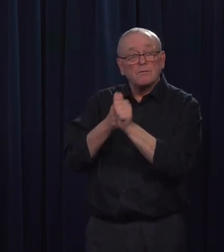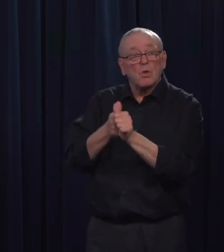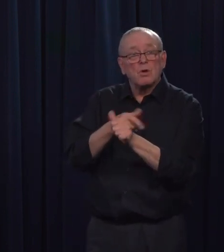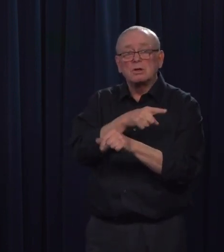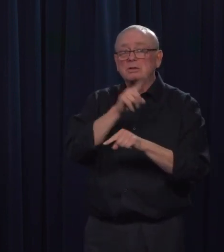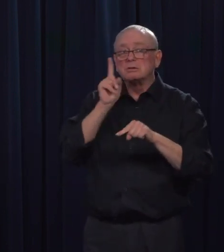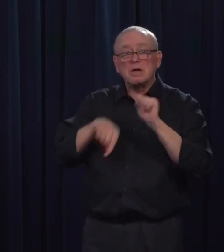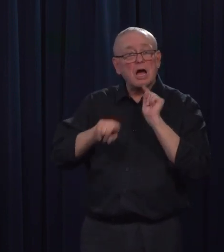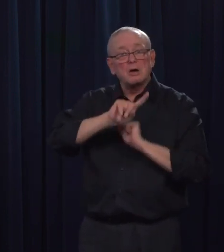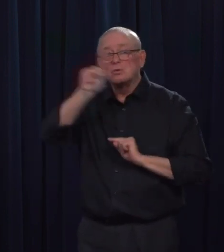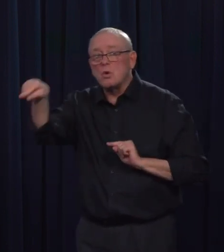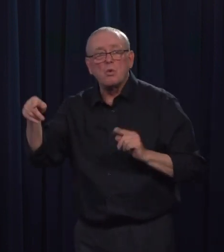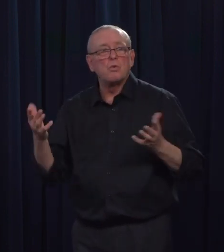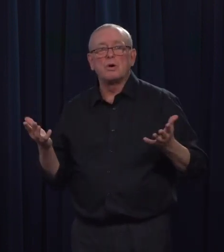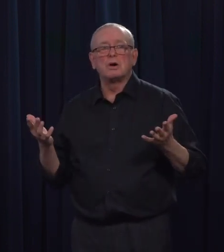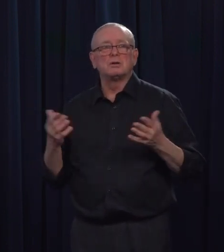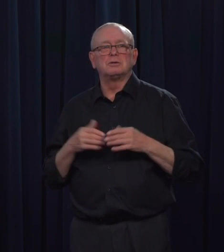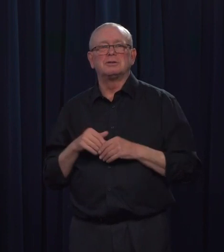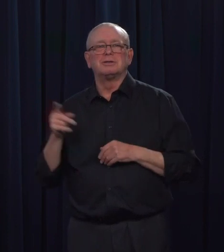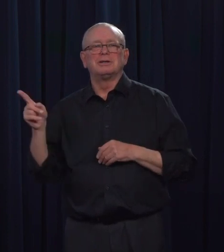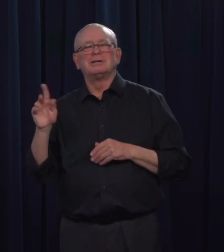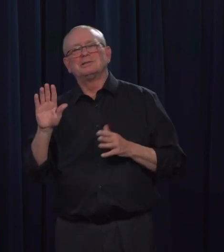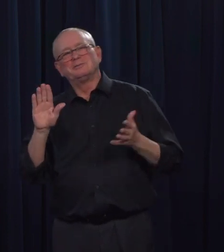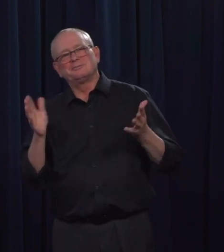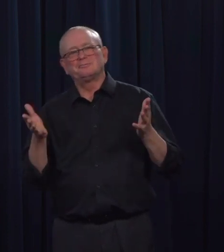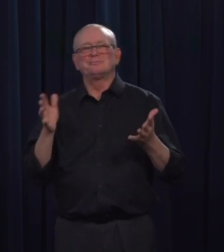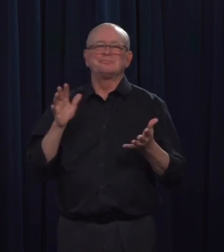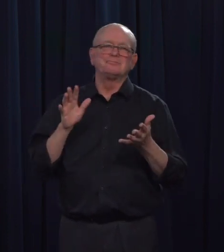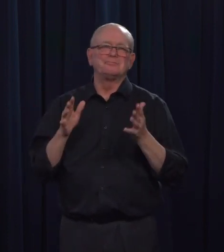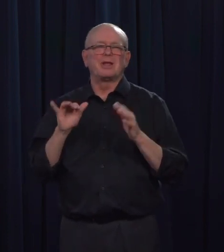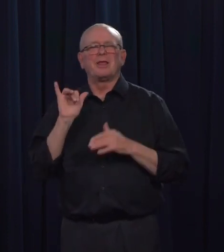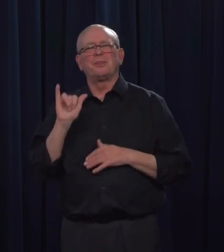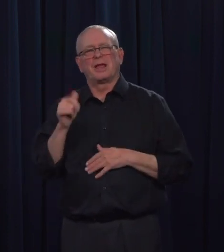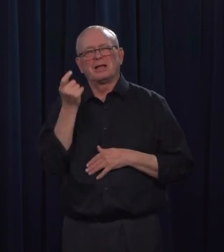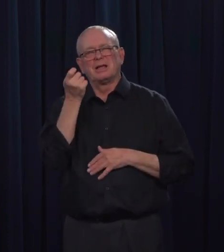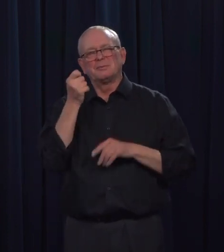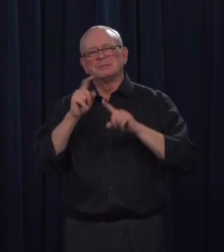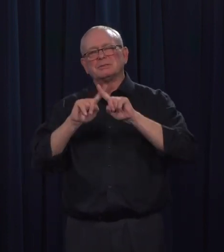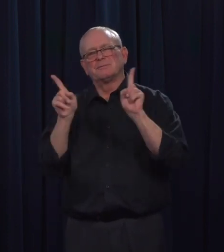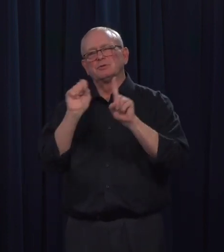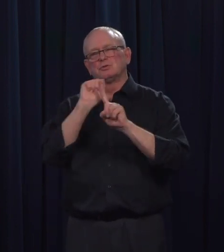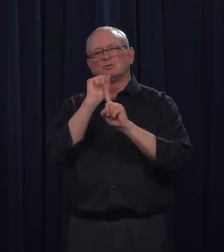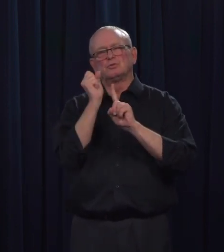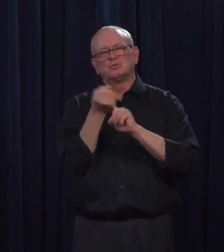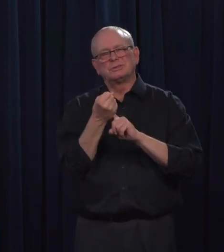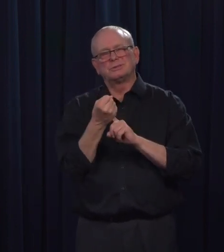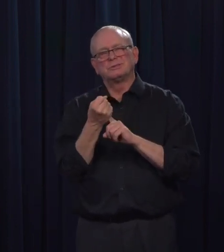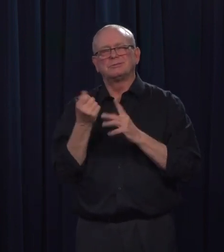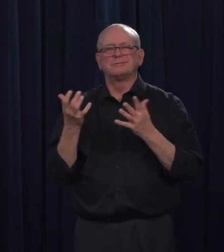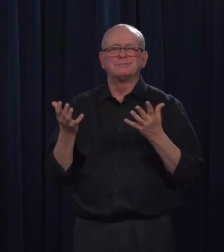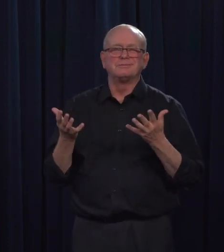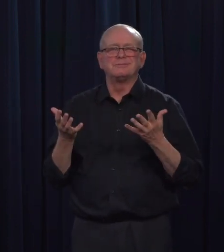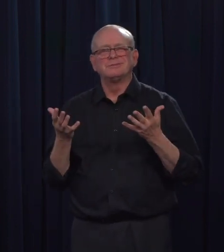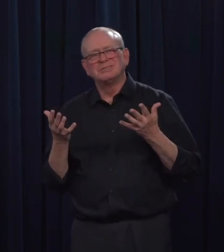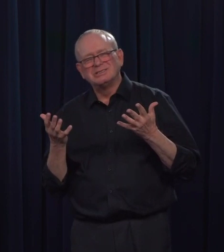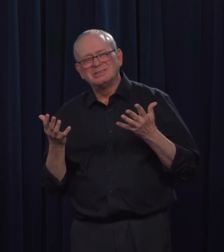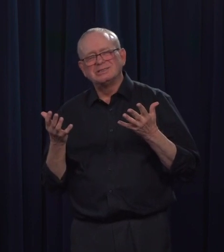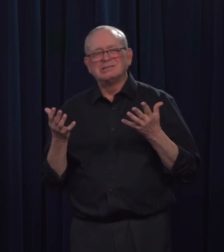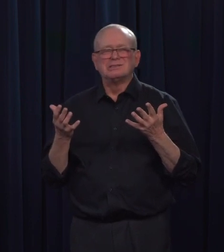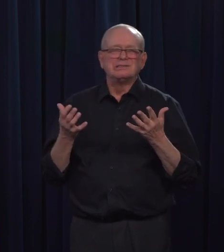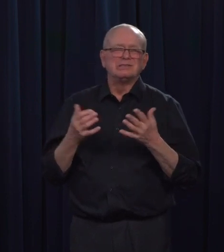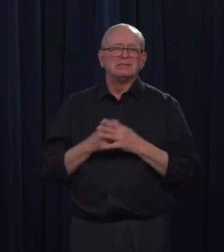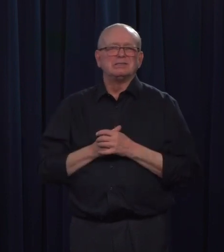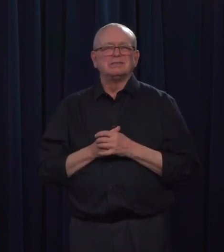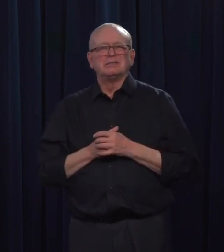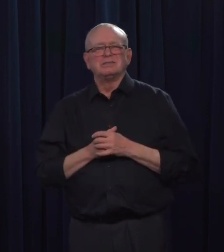interests at play. So I think it's hard to weigh in on that really specific example because each of those situations, especially